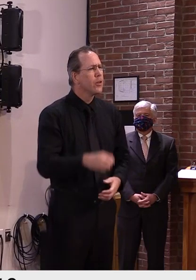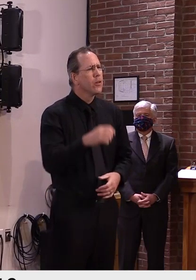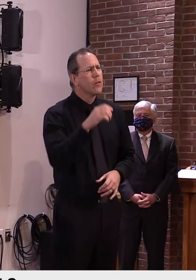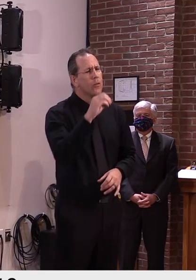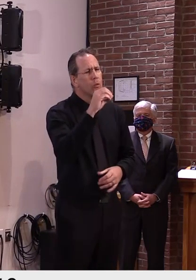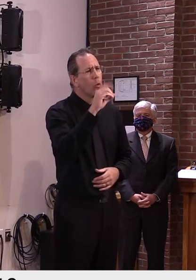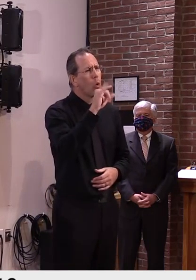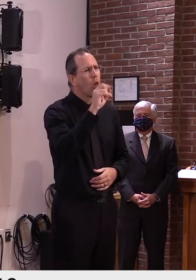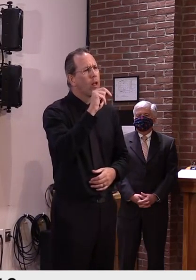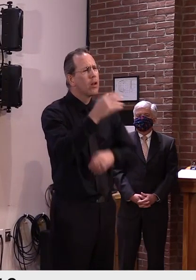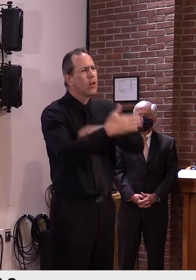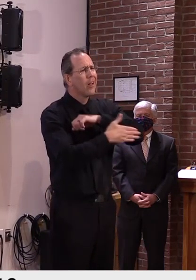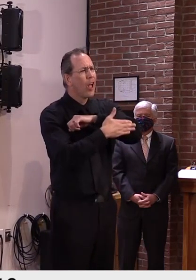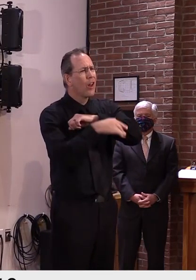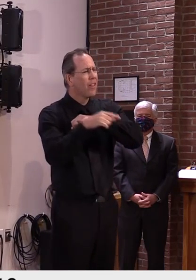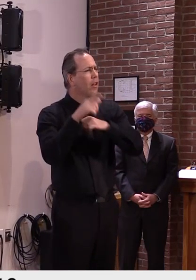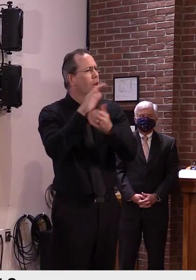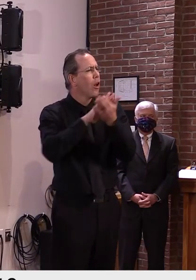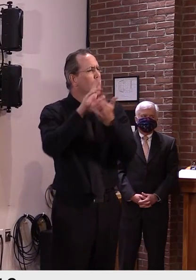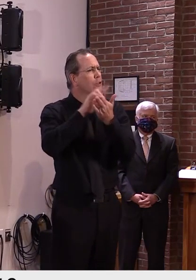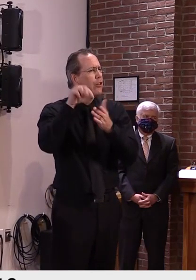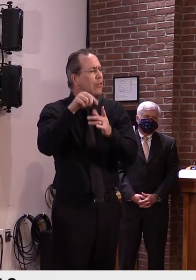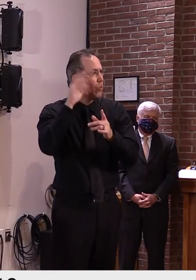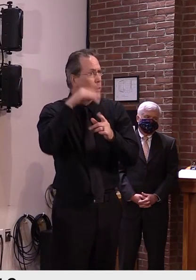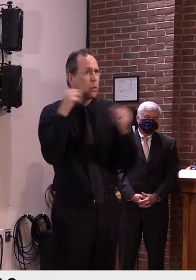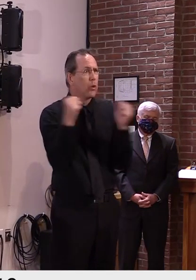group of cases we had